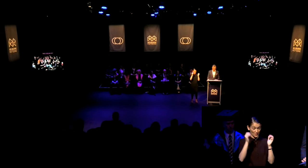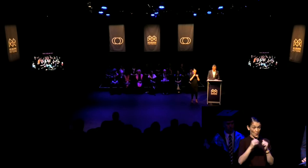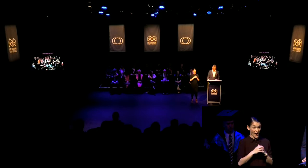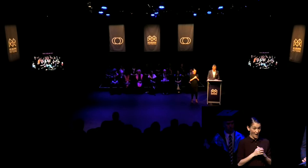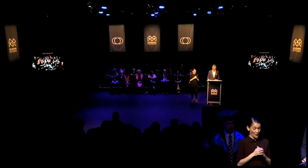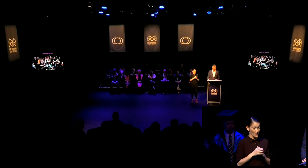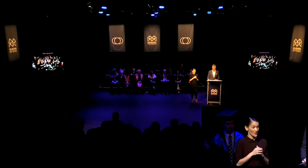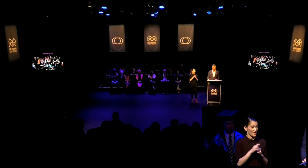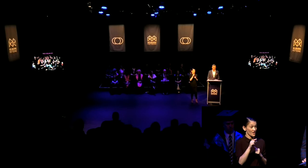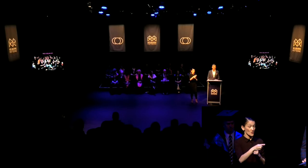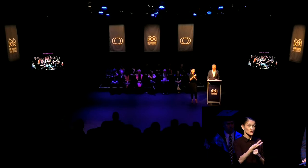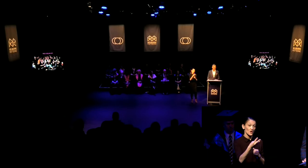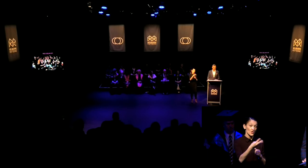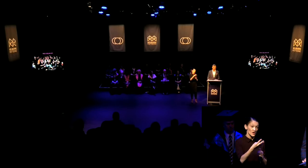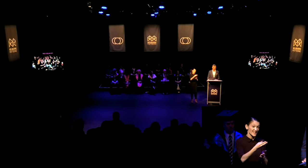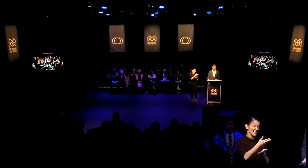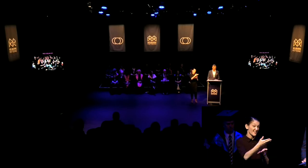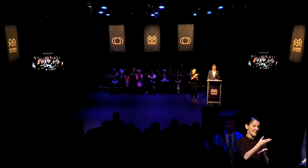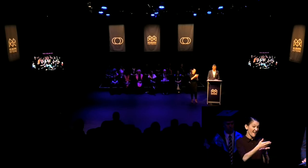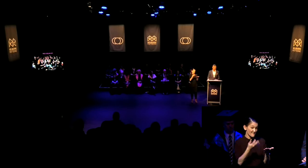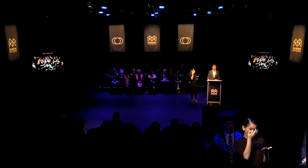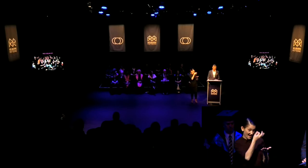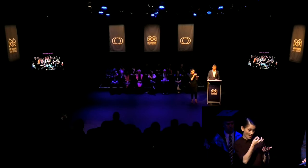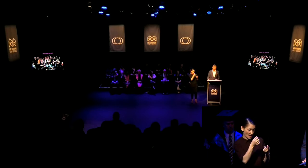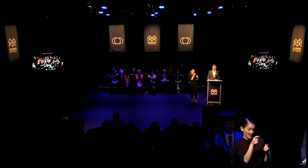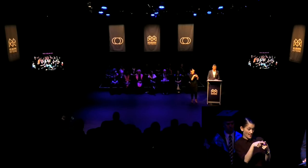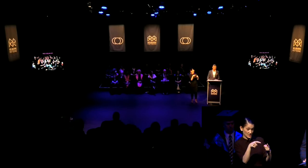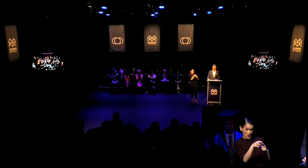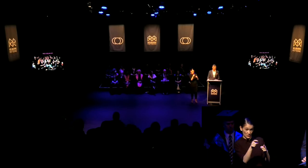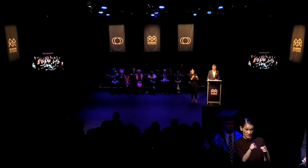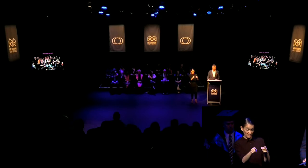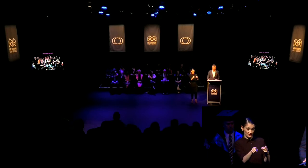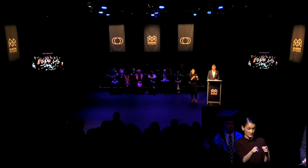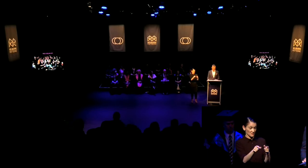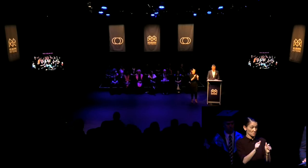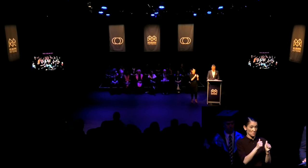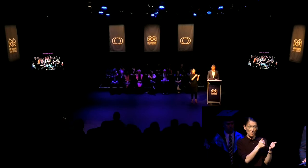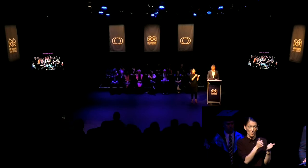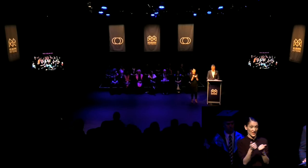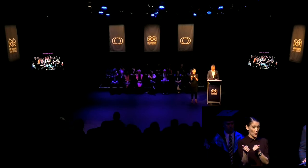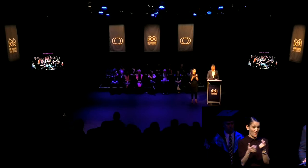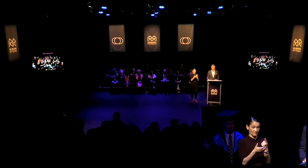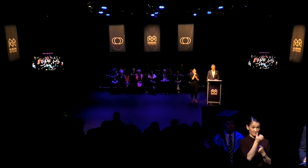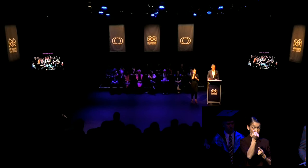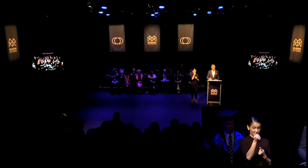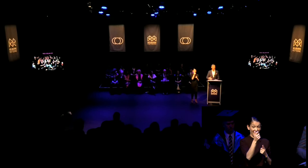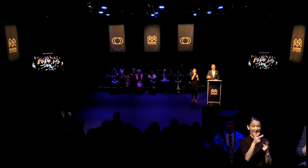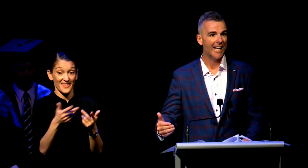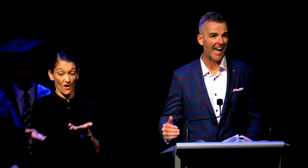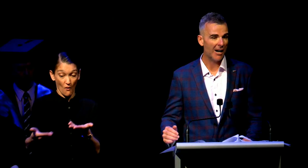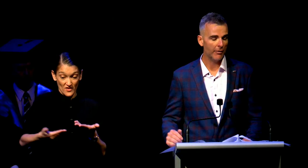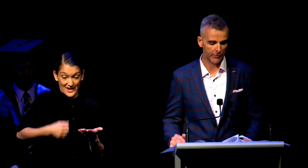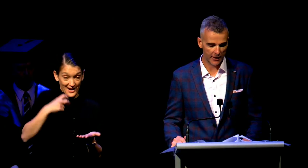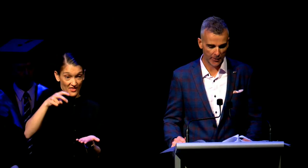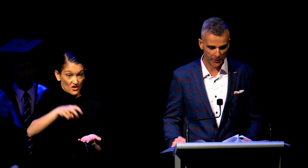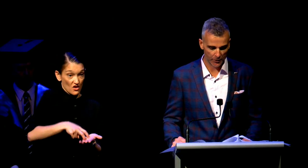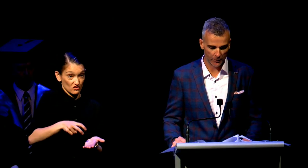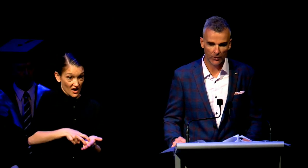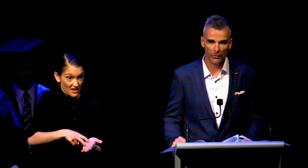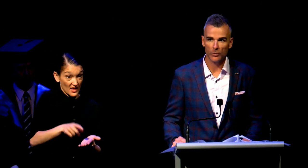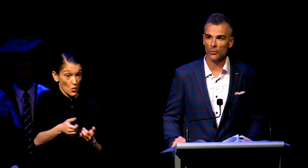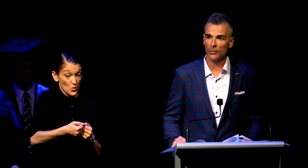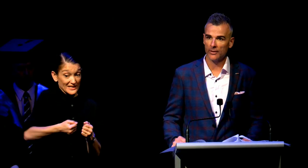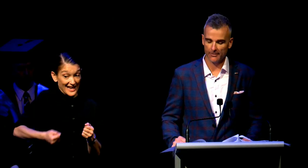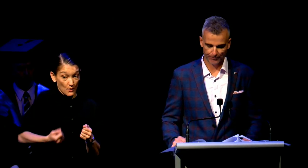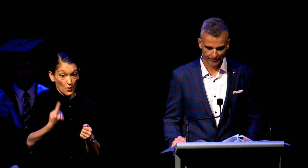13 half-hour episodes were a hit, and were immediately another 13-episode season, extended to an hour for each